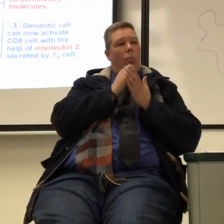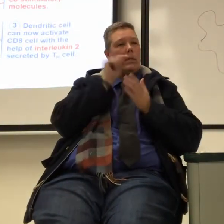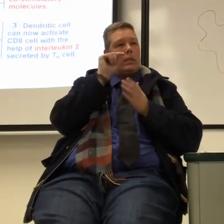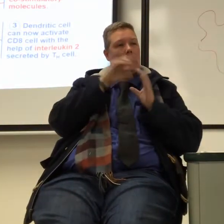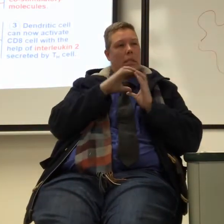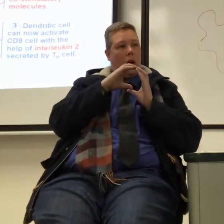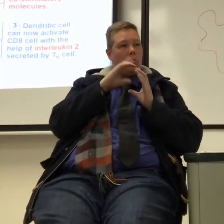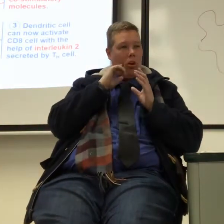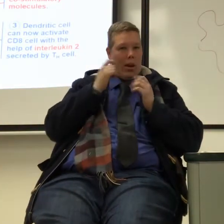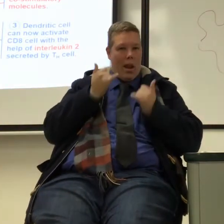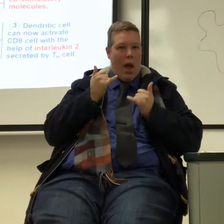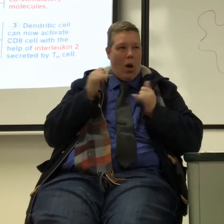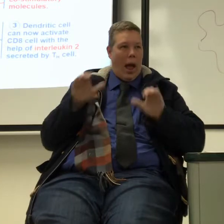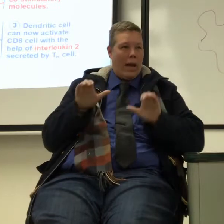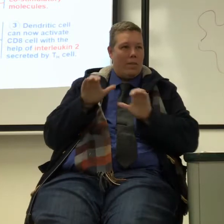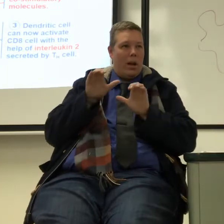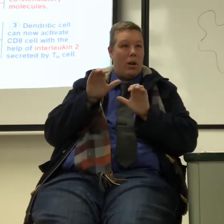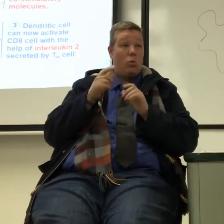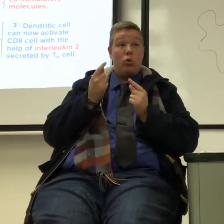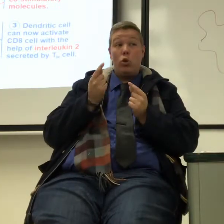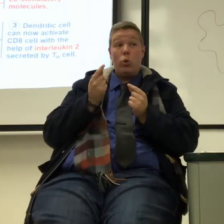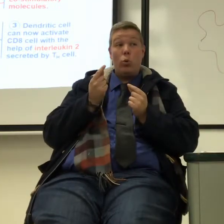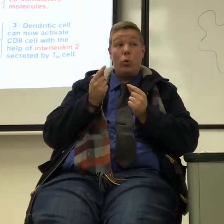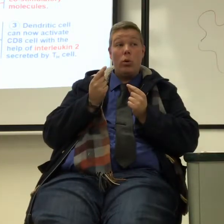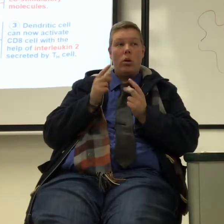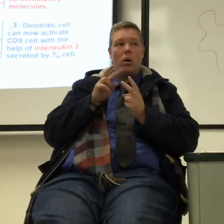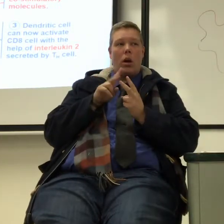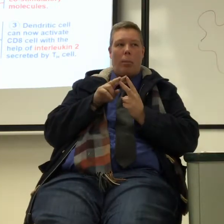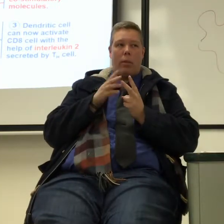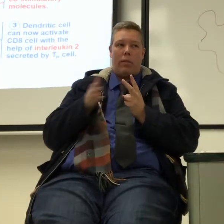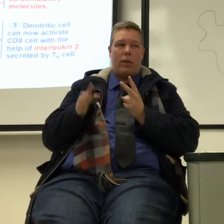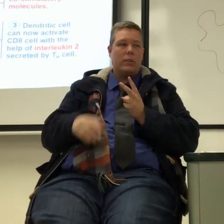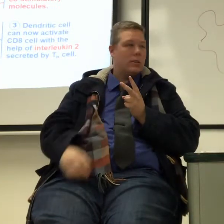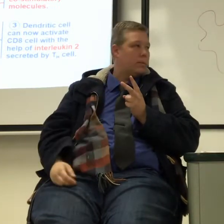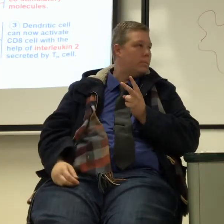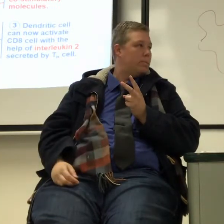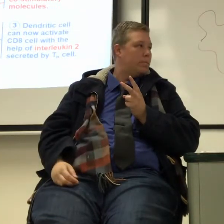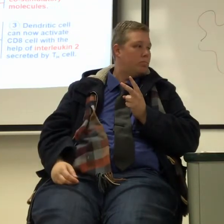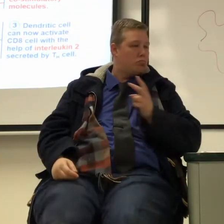now activated. What are they doing? This shows a couple of things.